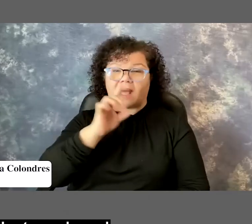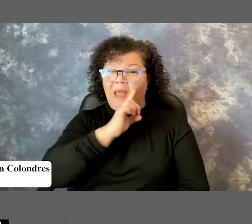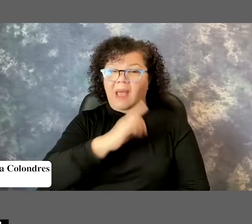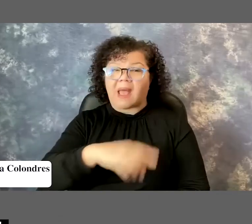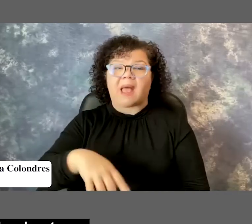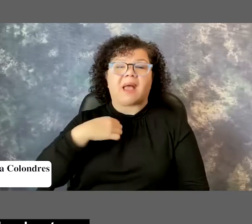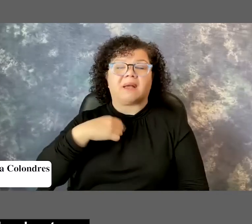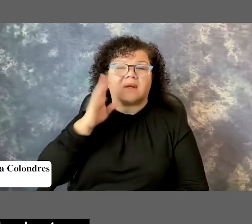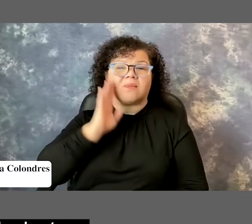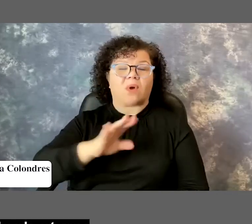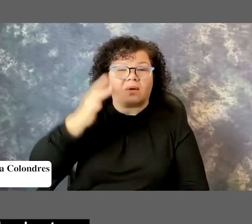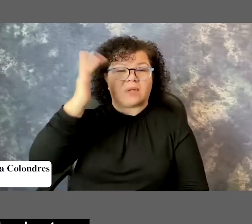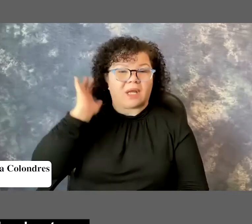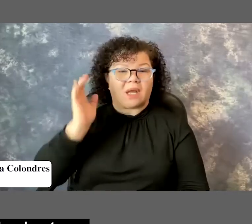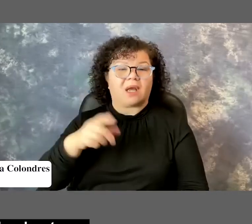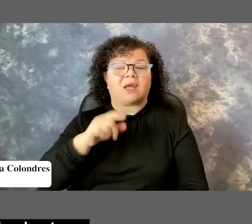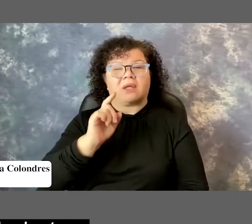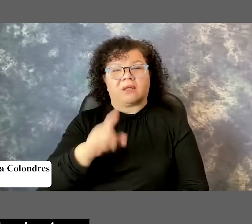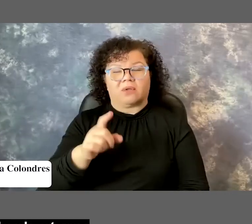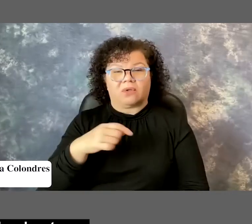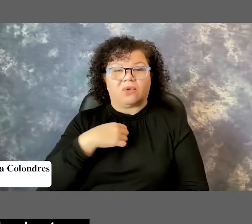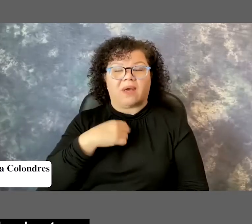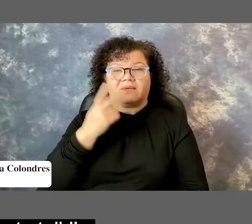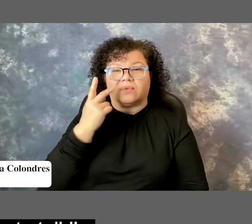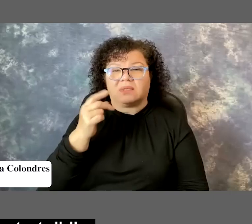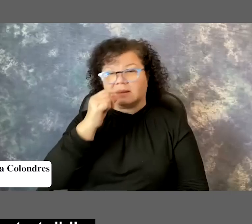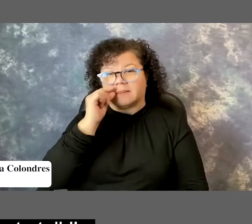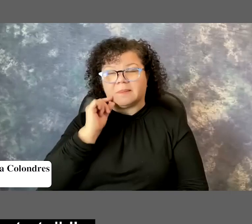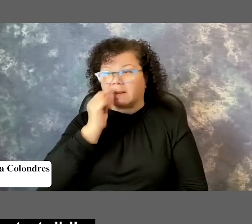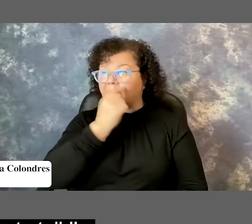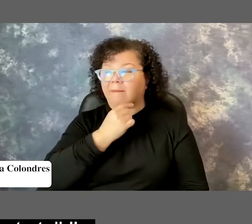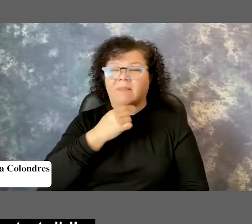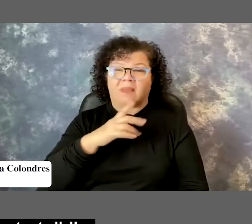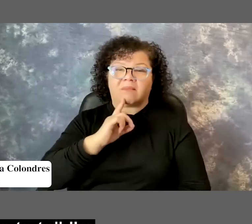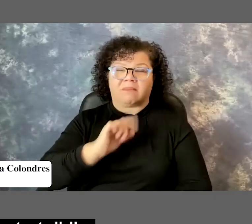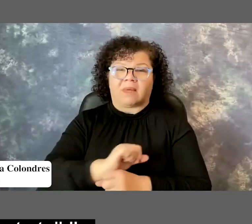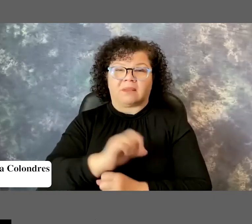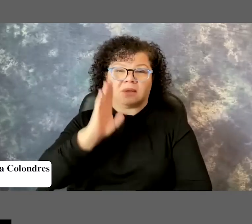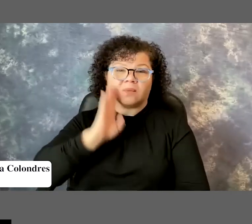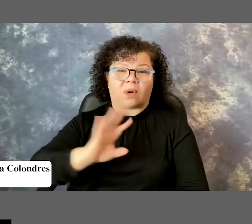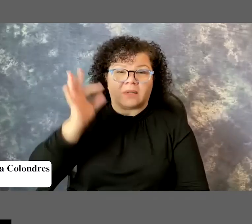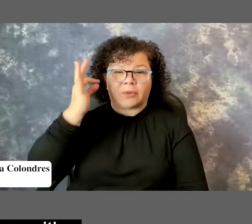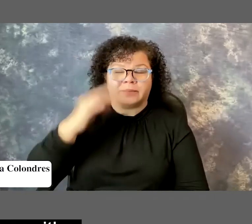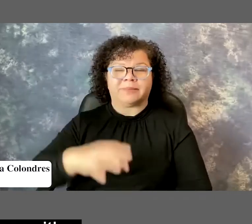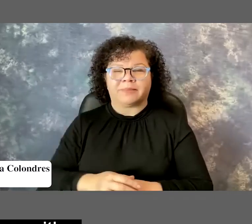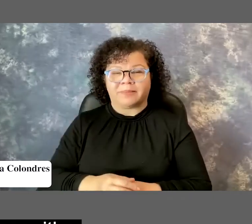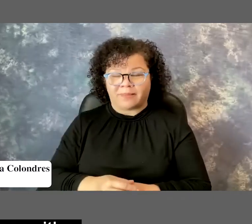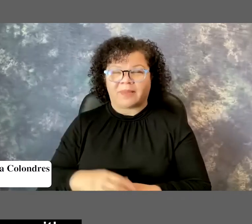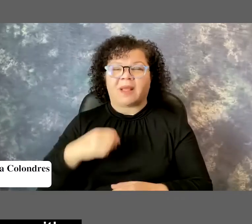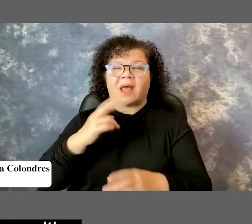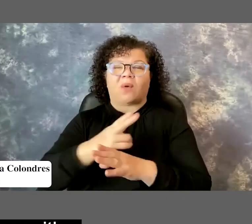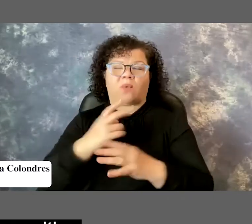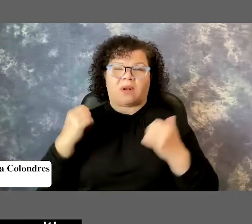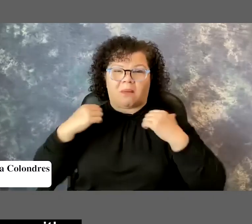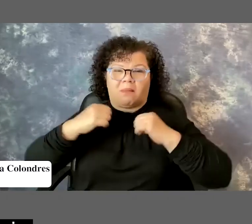head is shaved, so you'd have to look at my scruff and my mustache to tell that I'm a brunette. I'm wearing a blazer with